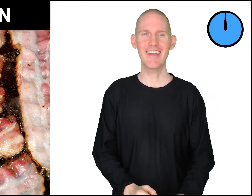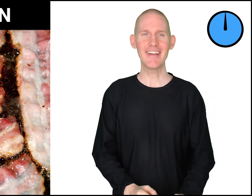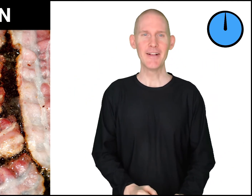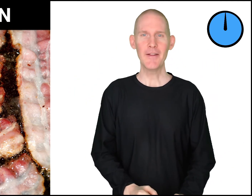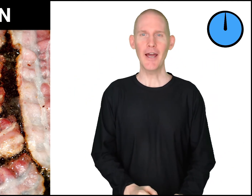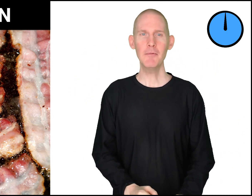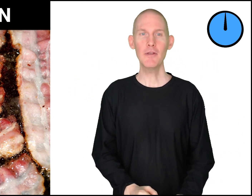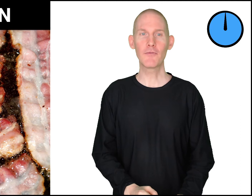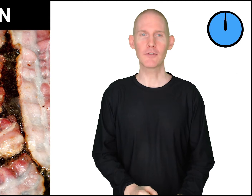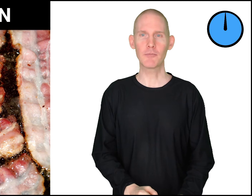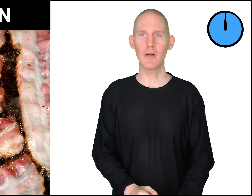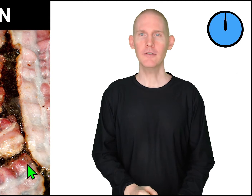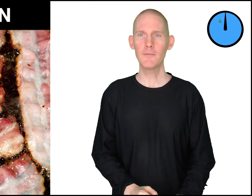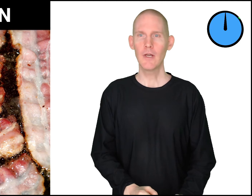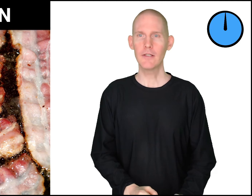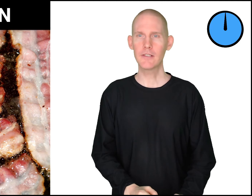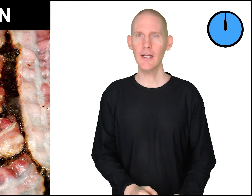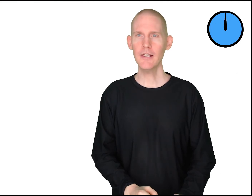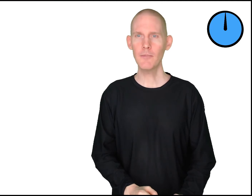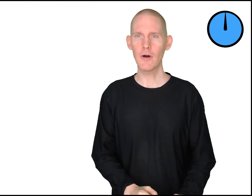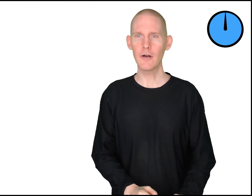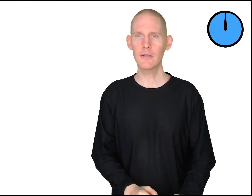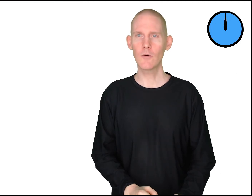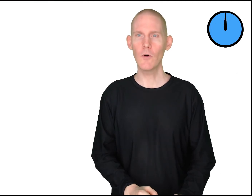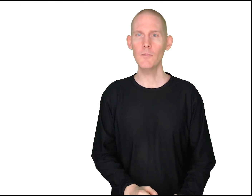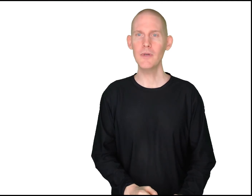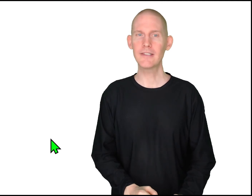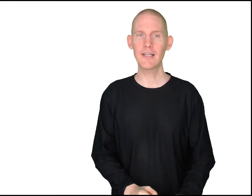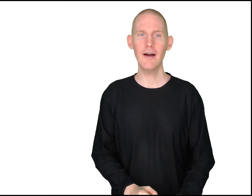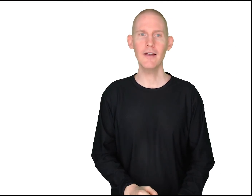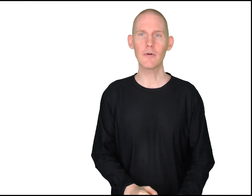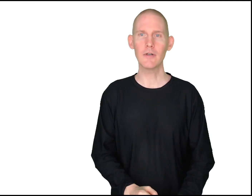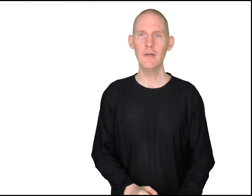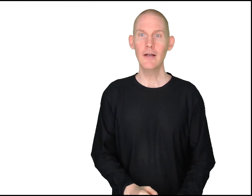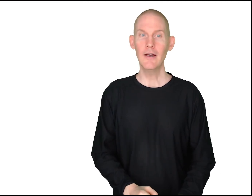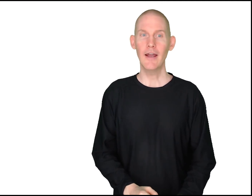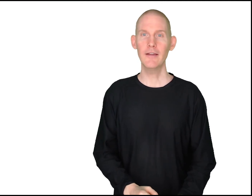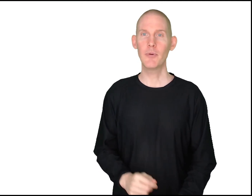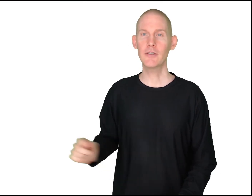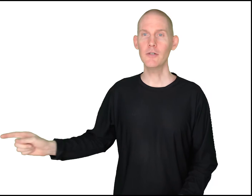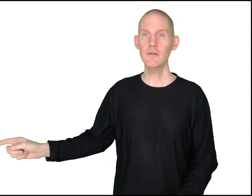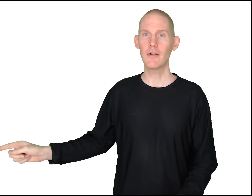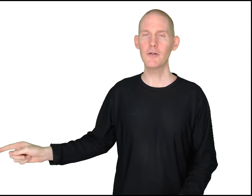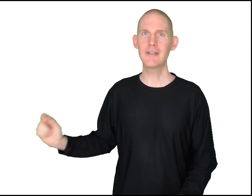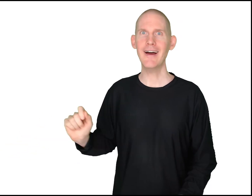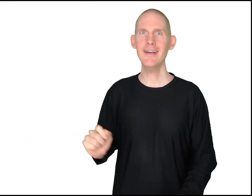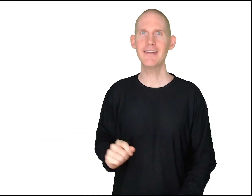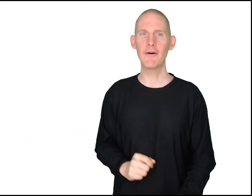Okay, that will be the first part. The second part, there won't be a timer, and the picture, a little guy down there